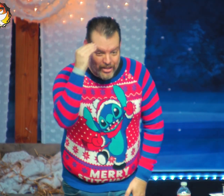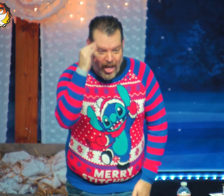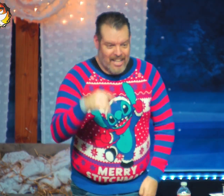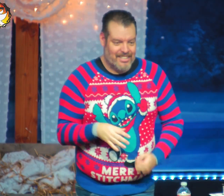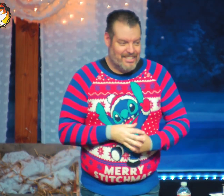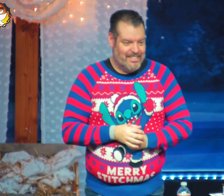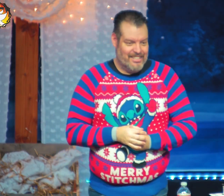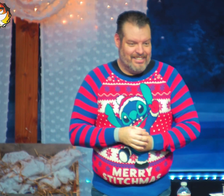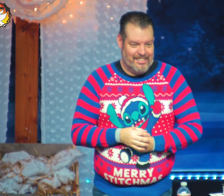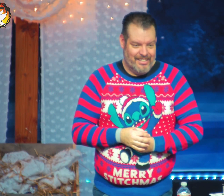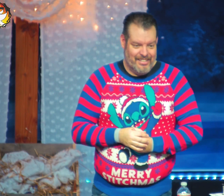be positive.